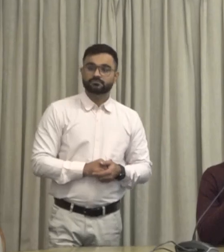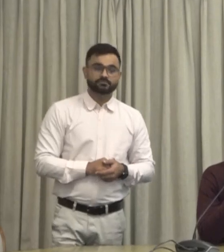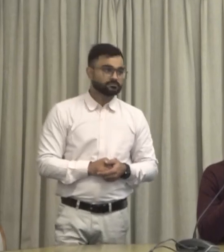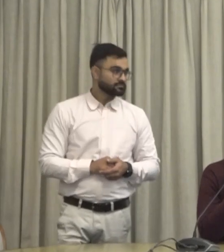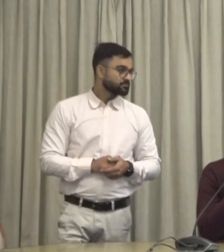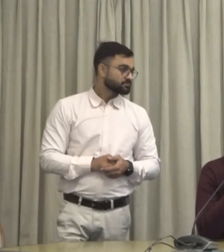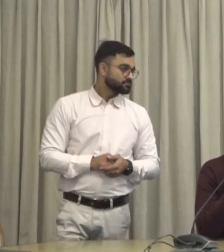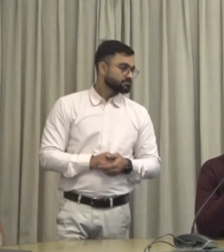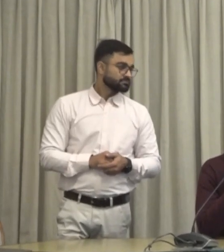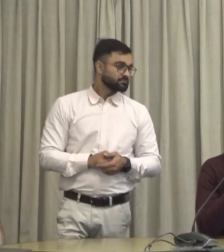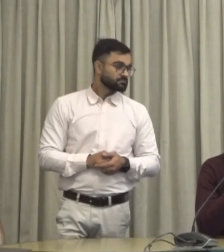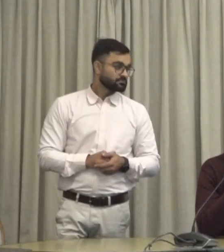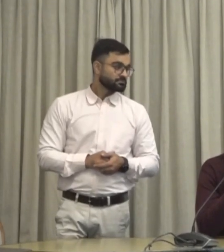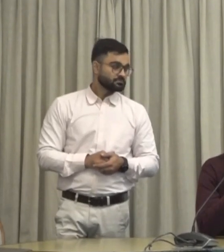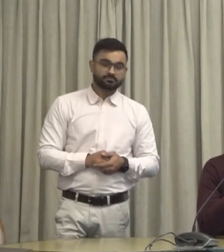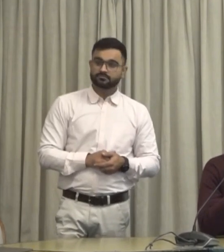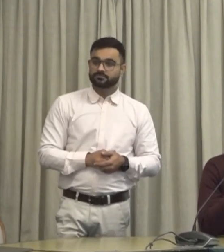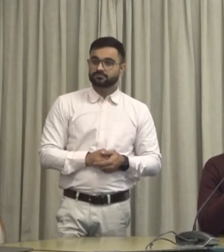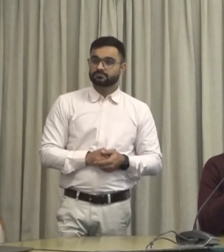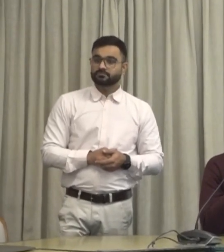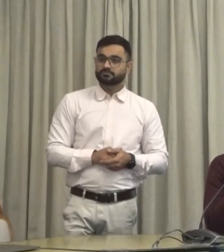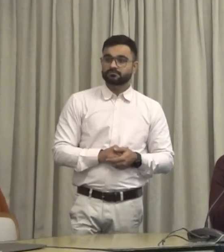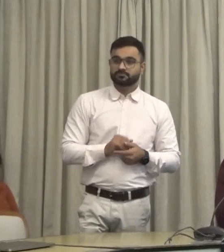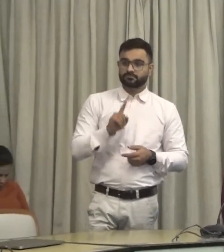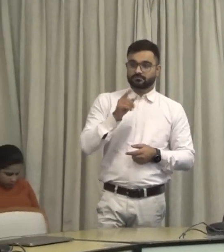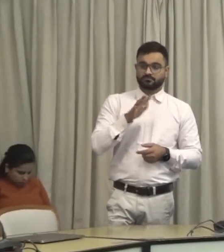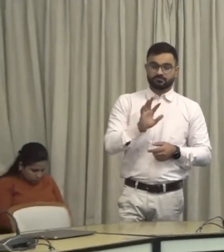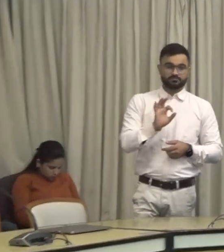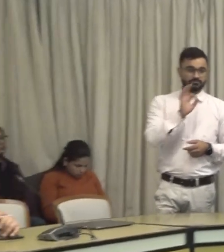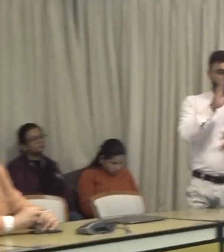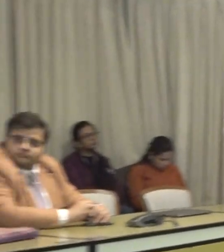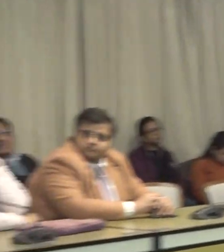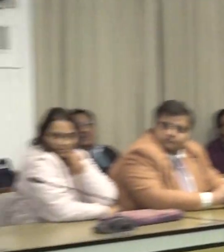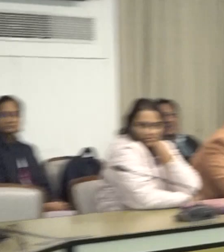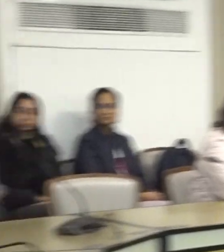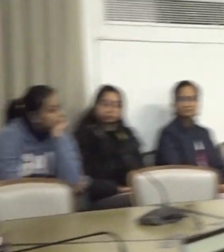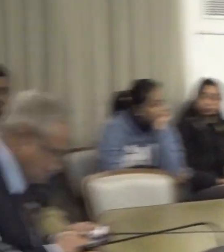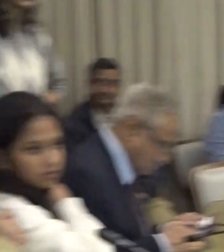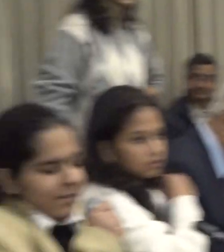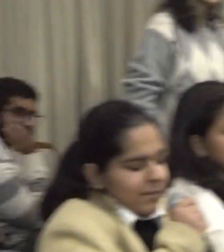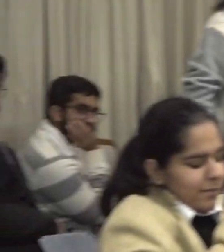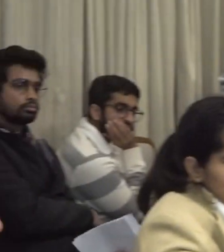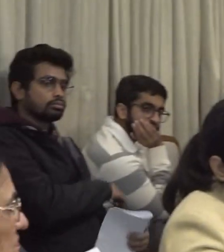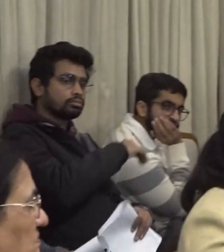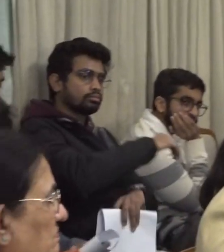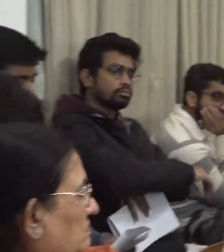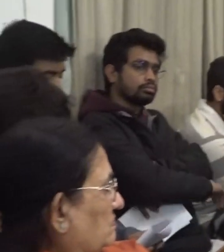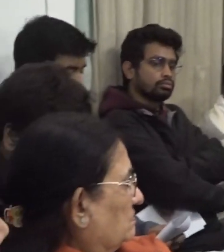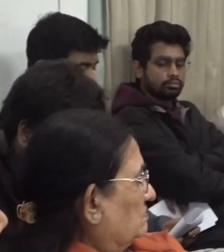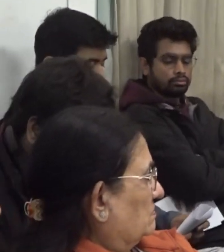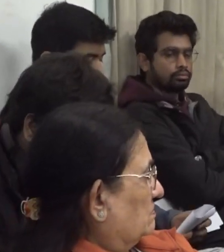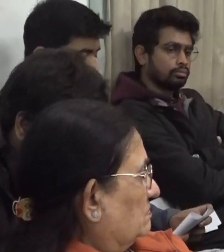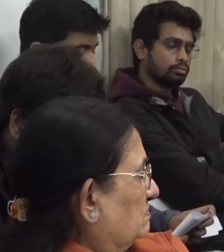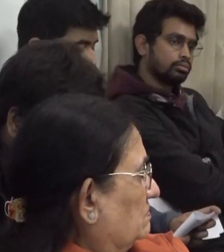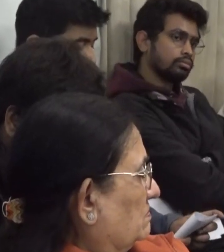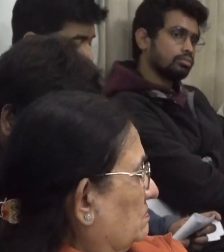sorry. Sorry, who's the Okay, just a small follow-up to the disability-related answer that the panel